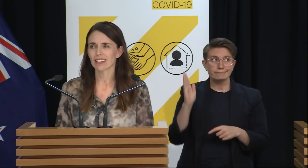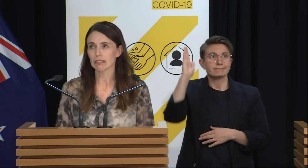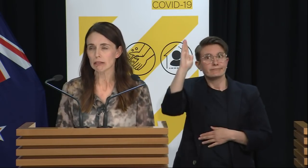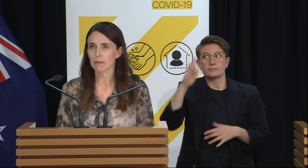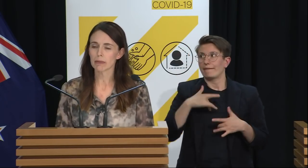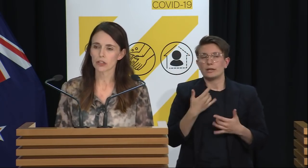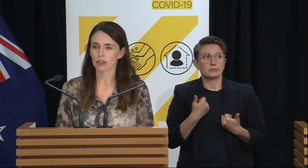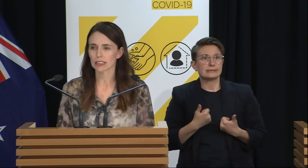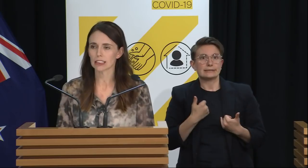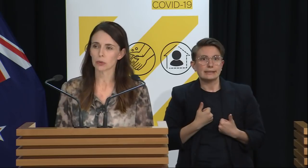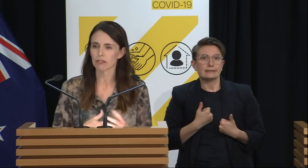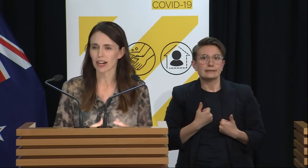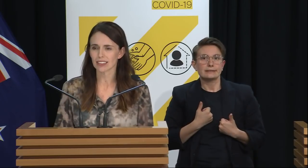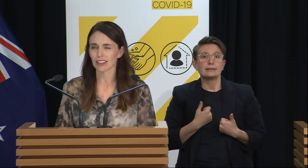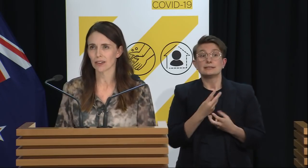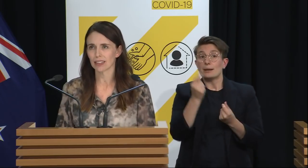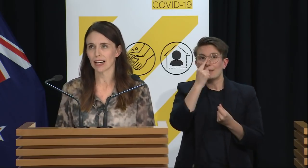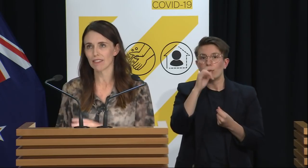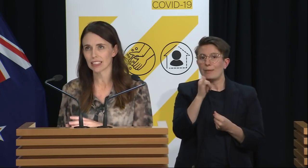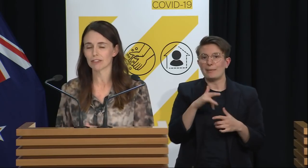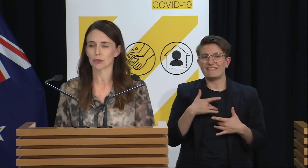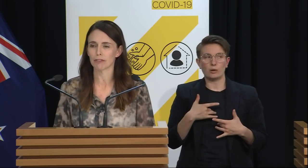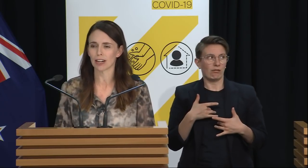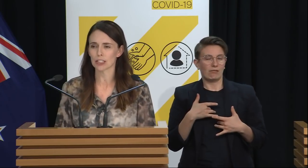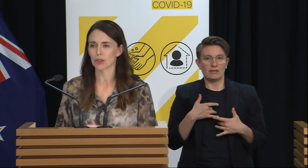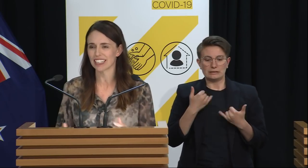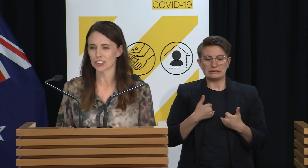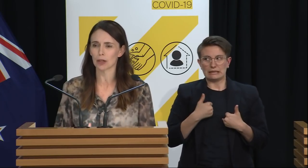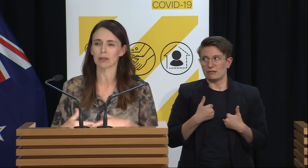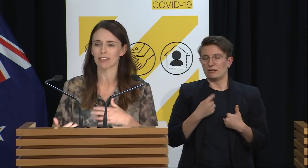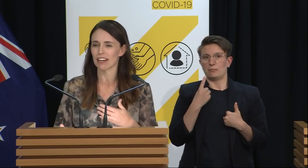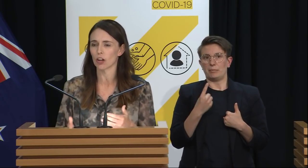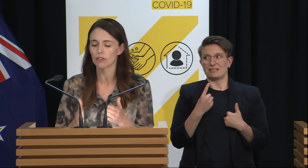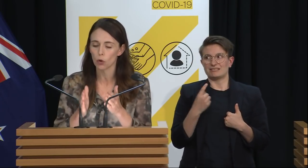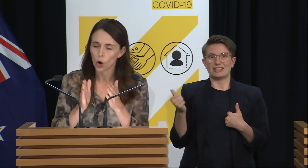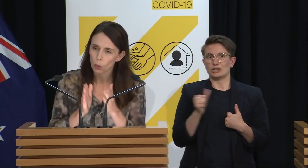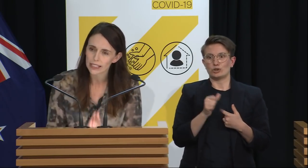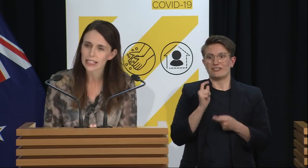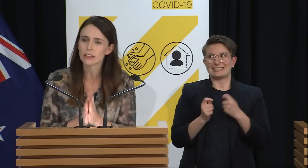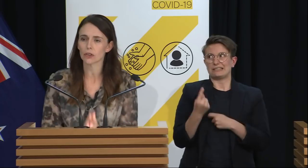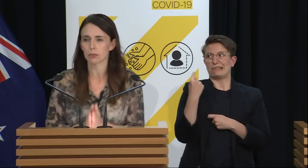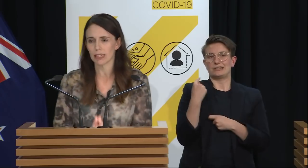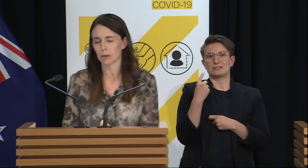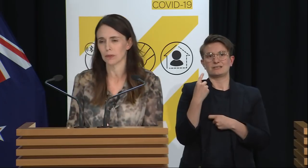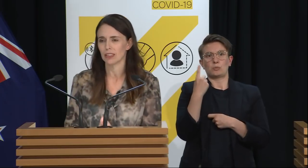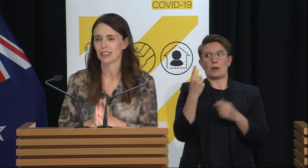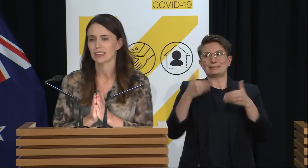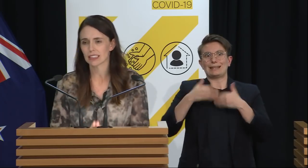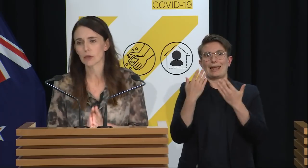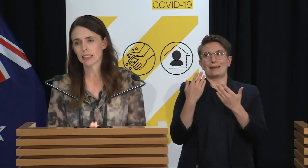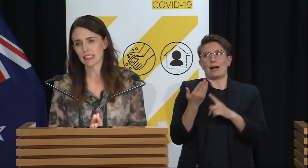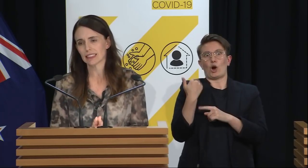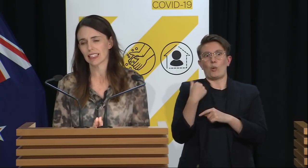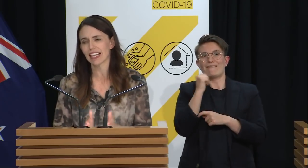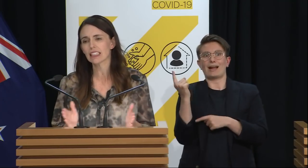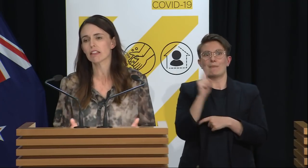unwell and think, I maybe should have got a test 24 hours ago and I haven't done it for 24 hours. Will I get in trouble if I have COVID? We need those people to